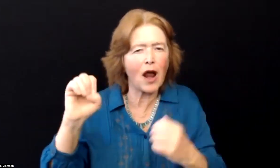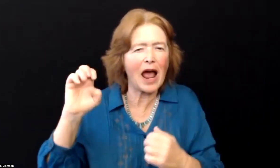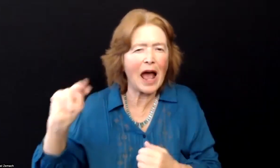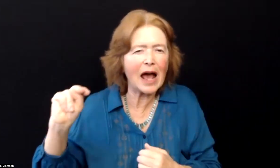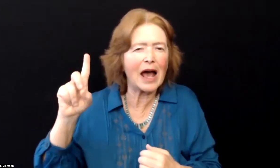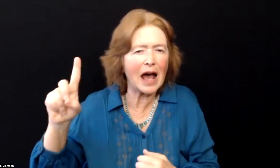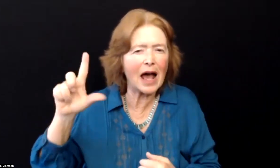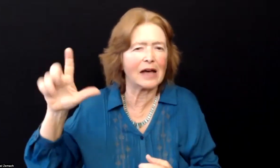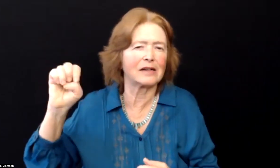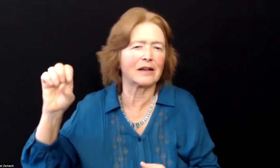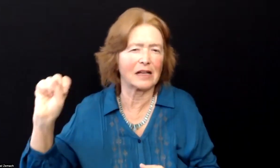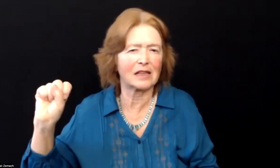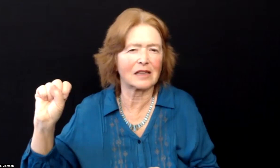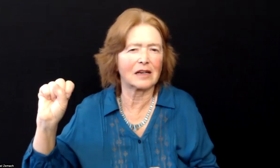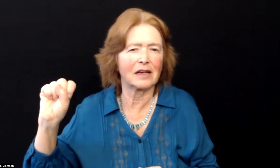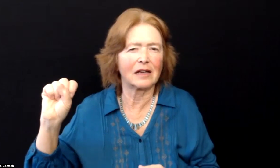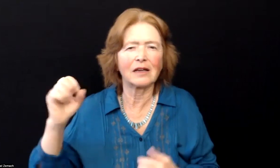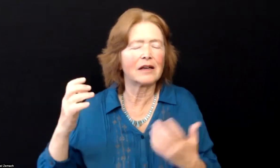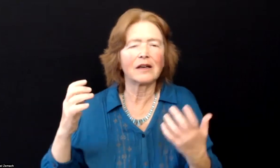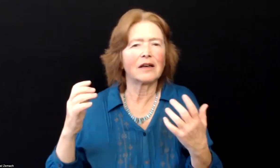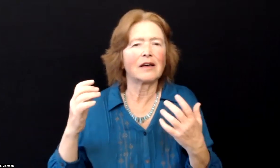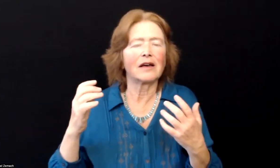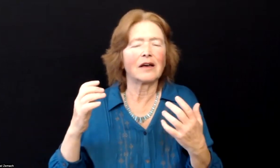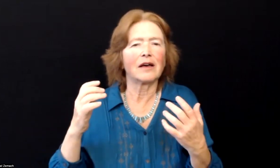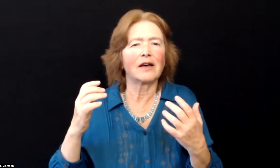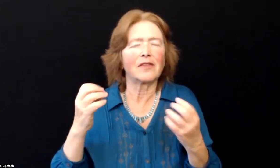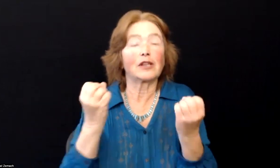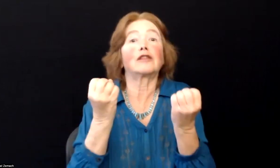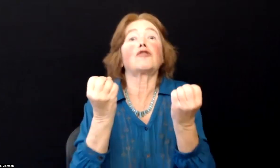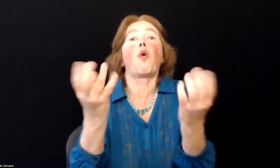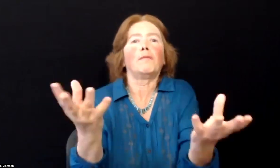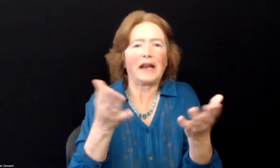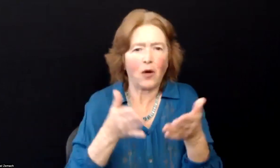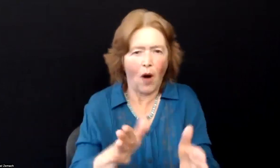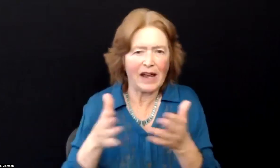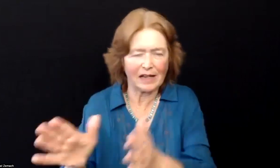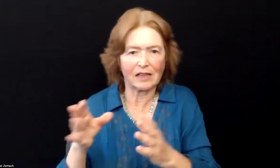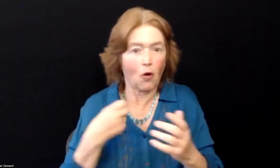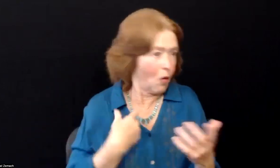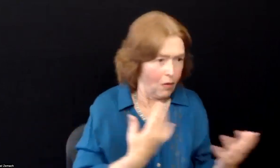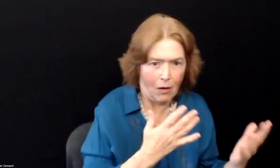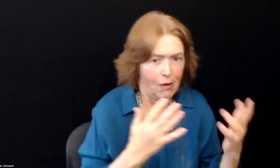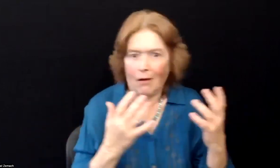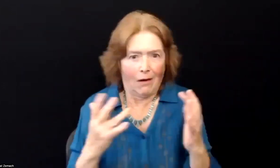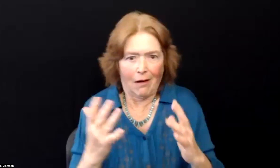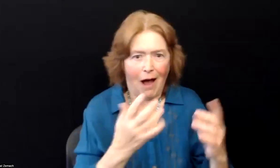avenues, and those avenues are endless for marketing the book. So I'm